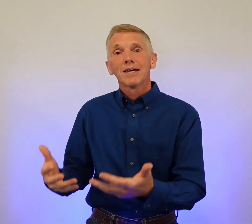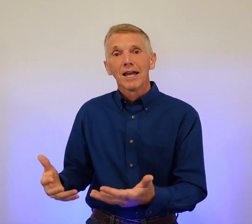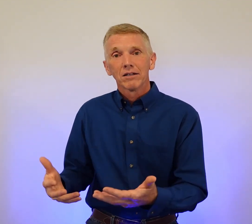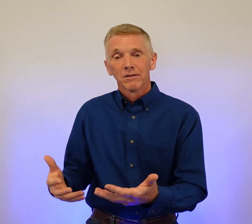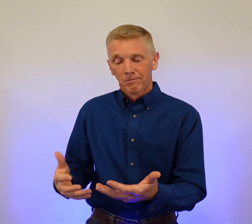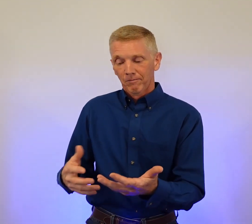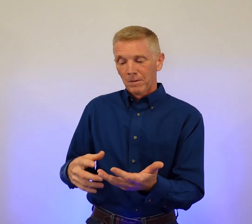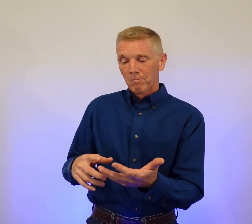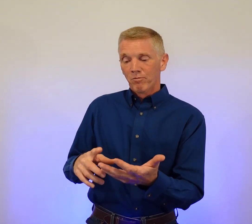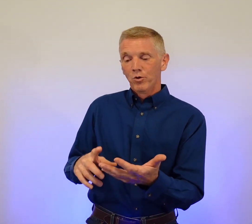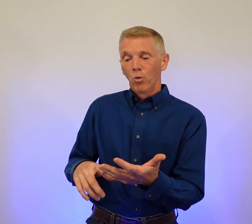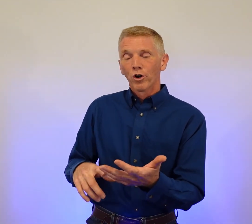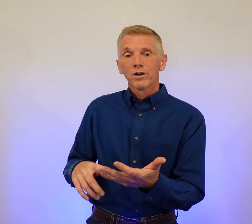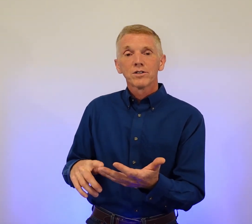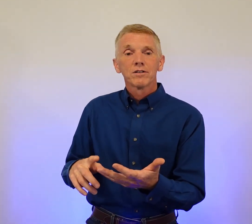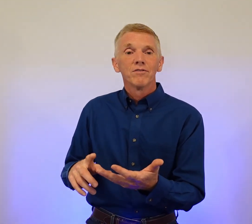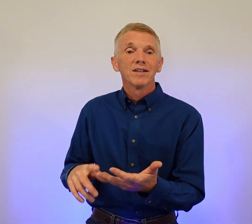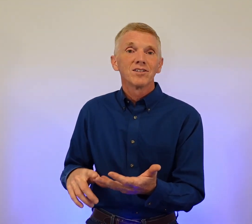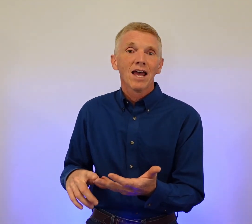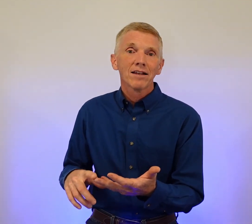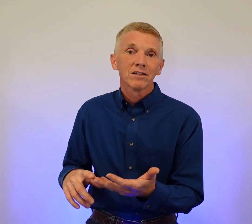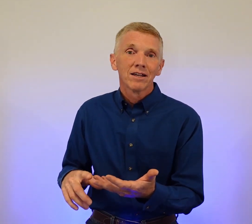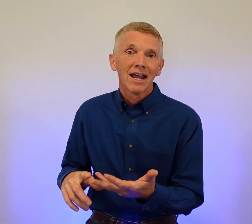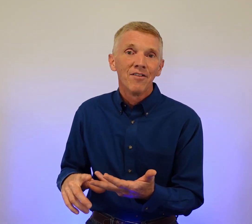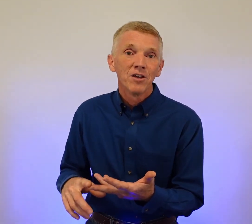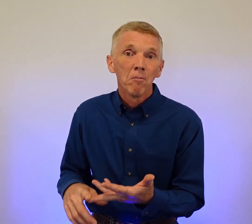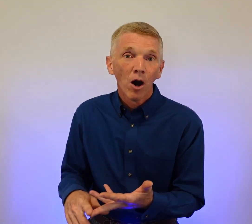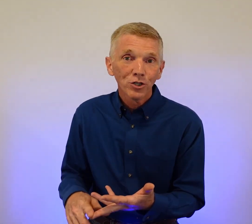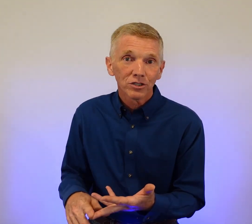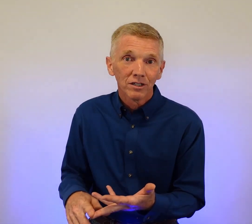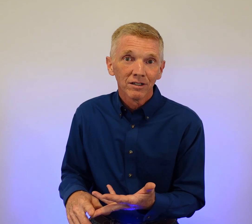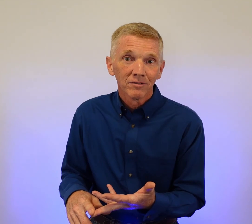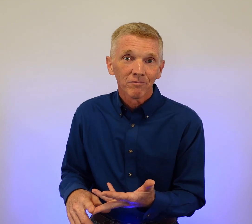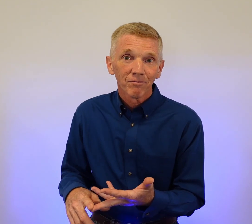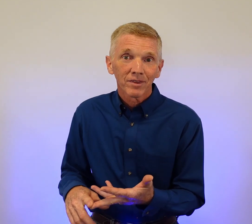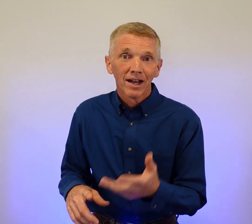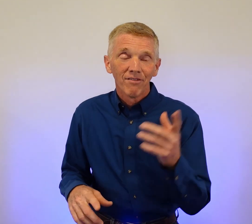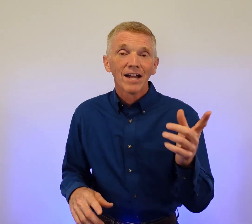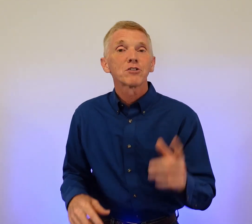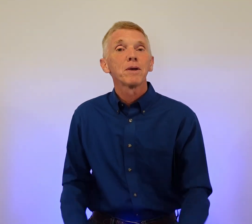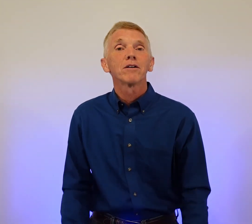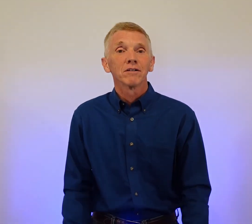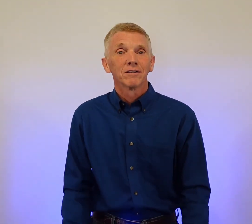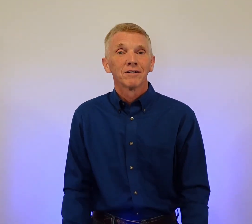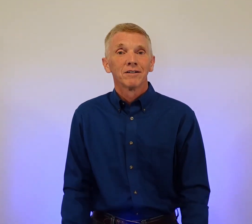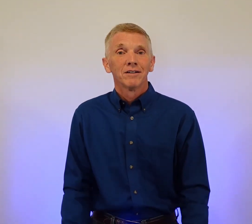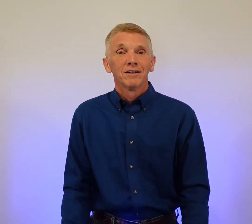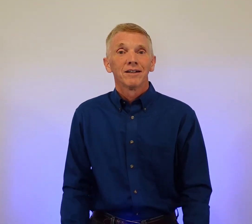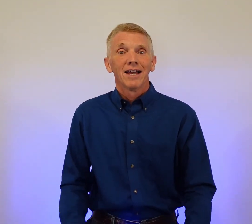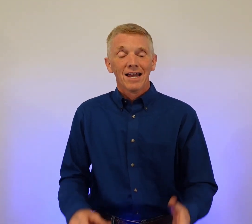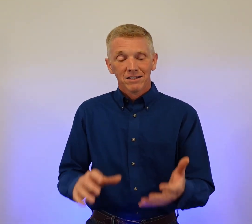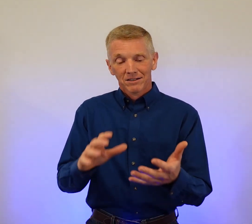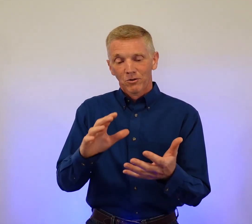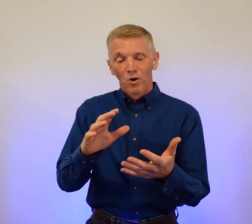communicate the words, the intent, and the emotion of that speaker, okay? Whether you